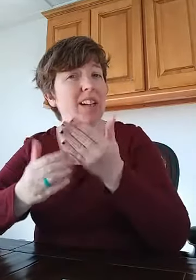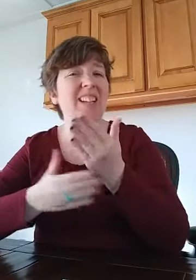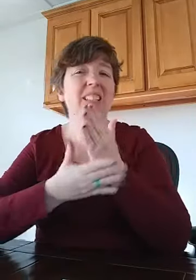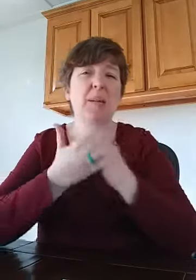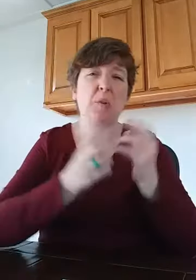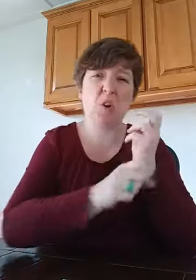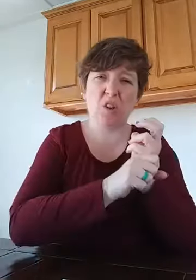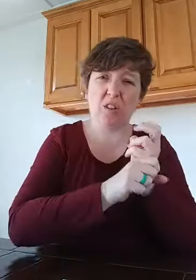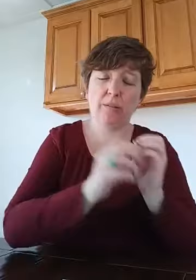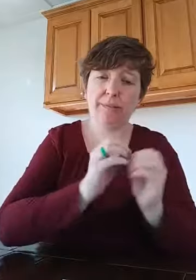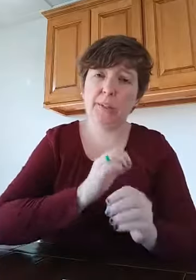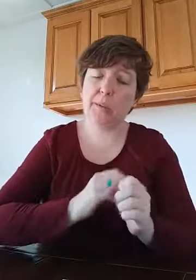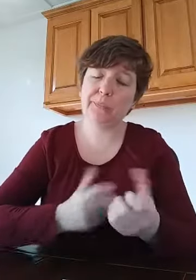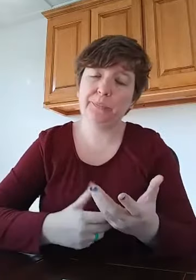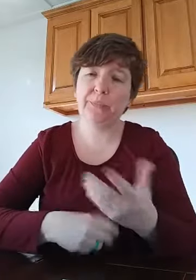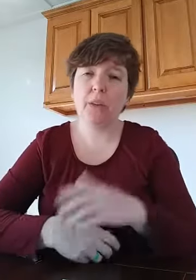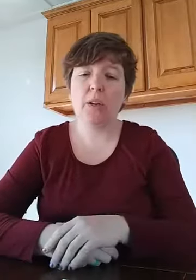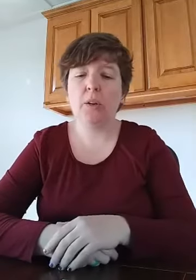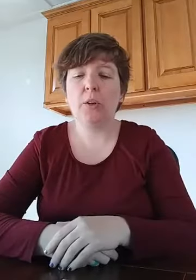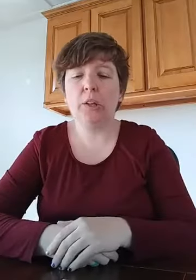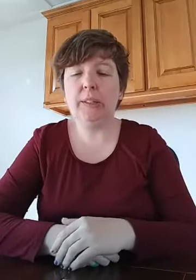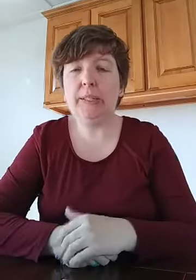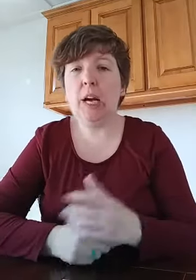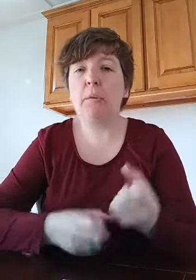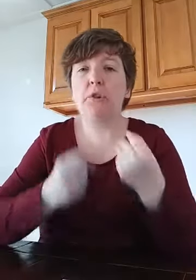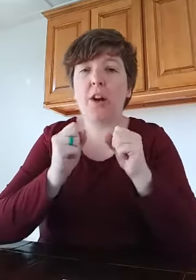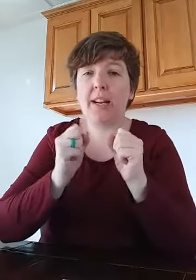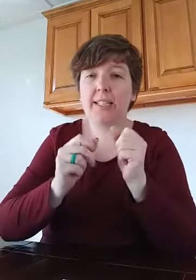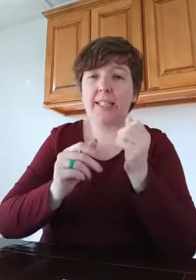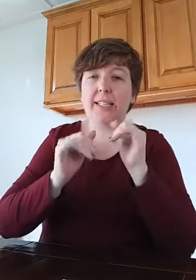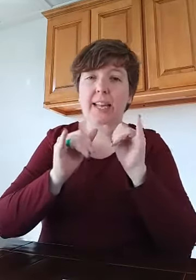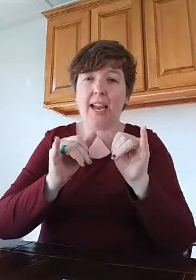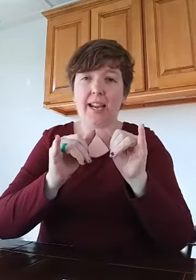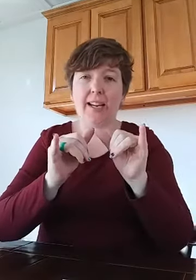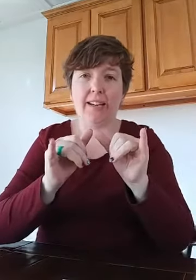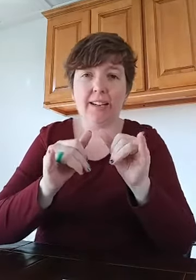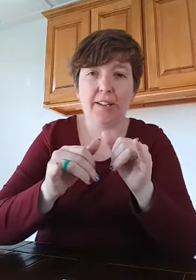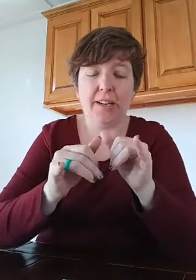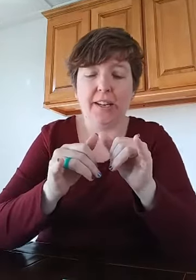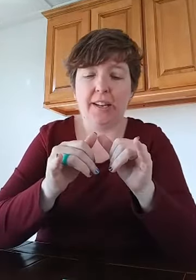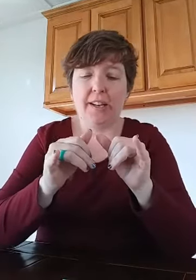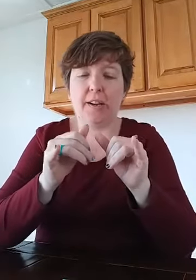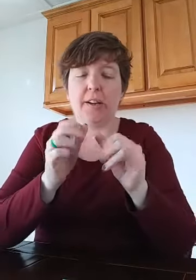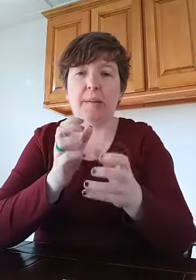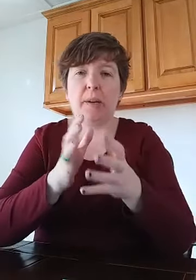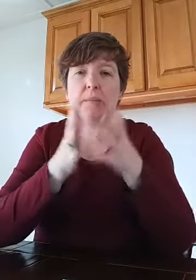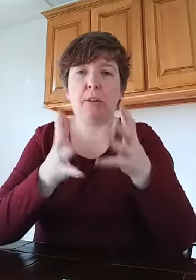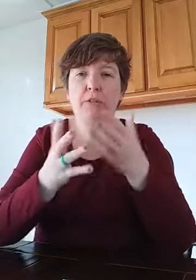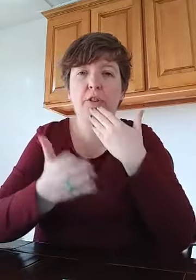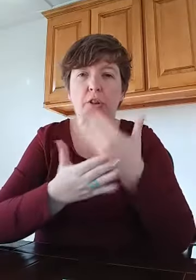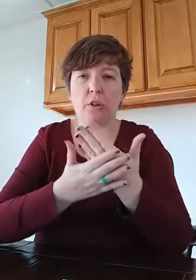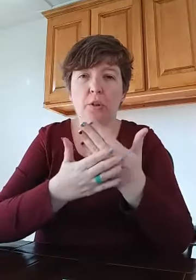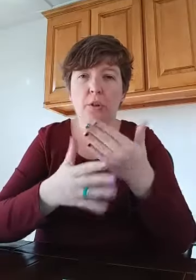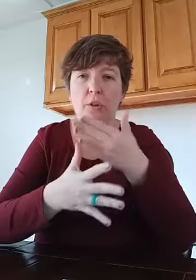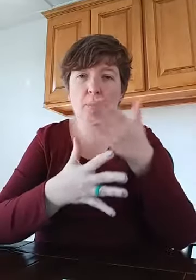some are harder. So I will try to stay in as much good